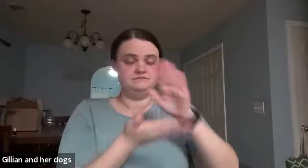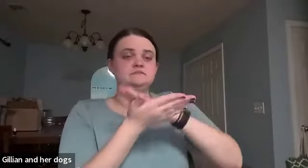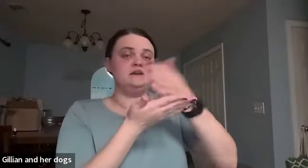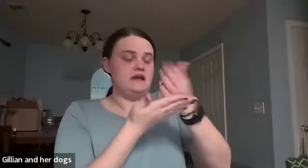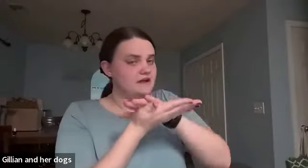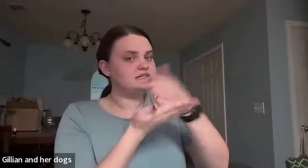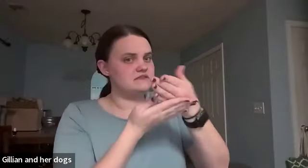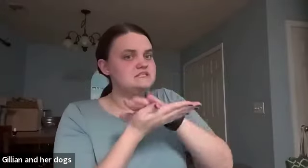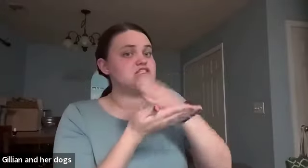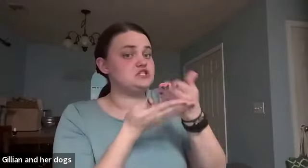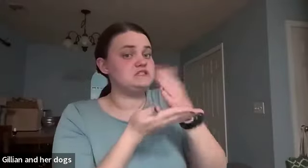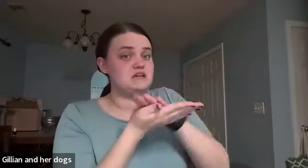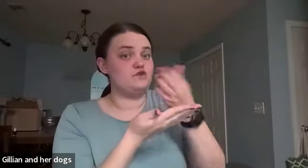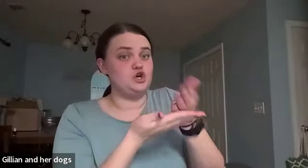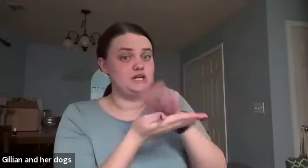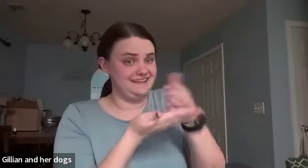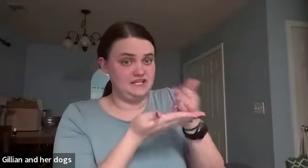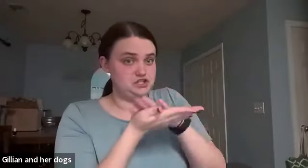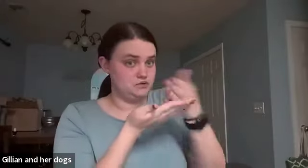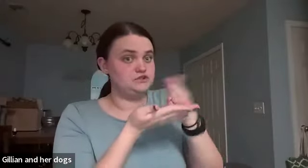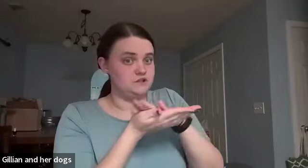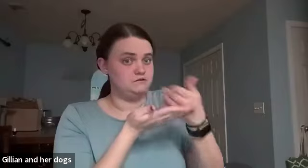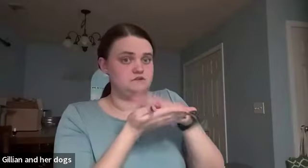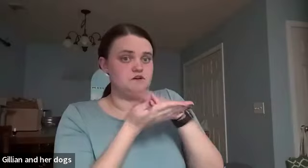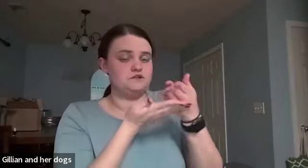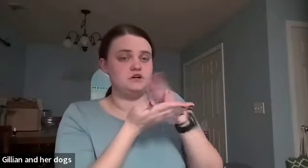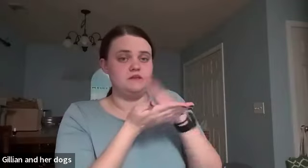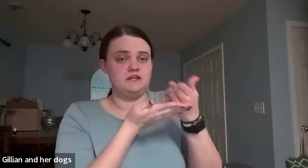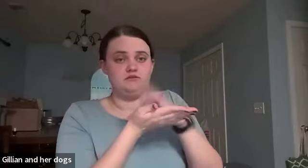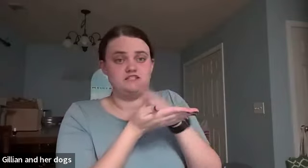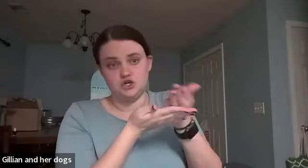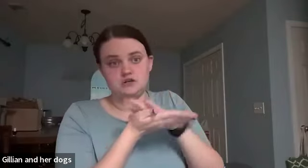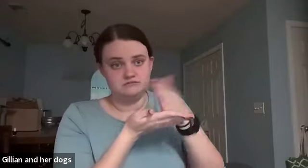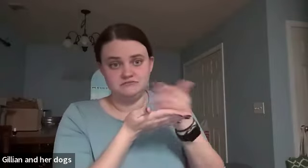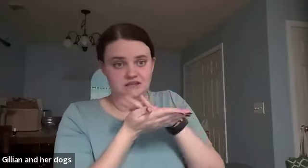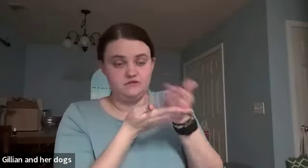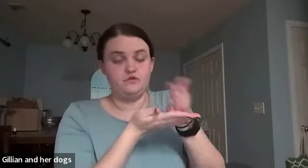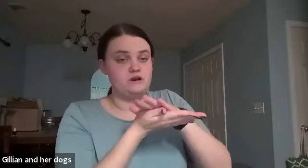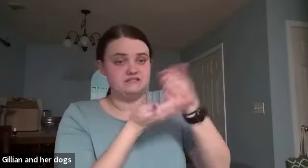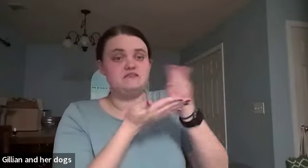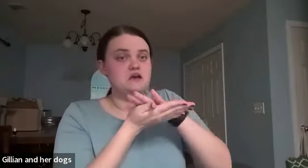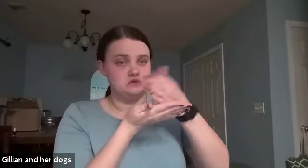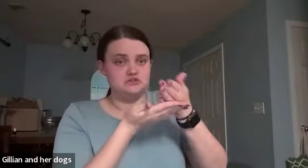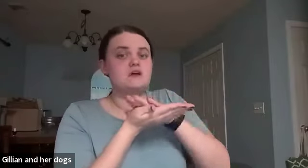person. And like I said, this is just the sign for cooking in general too. So if you're talking about like you like to cook, even if you wanted to say that, you could do